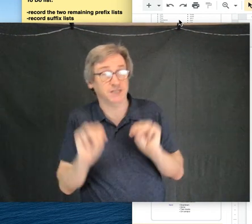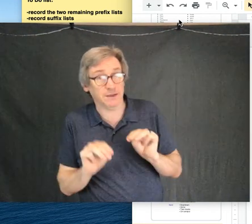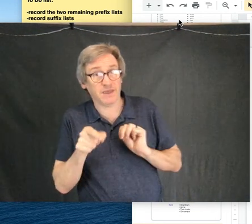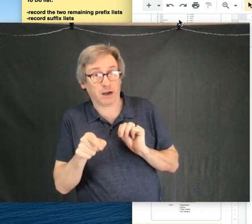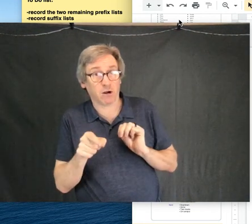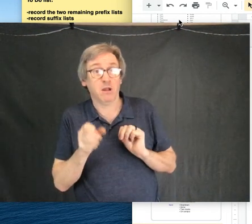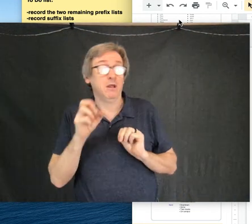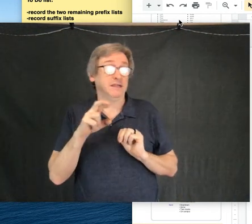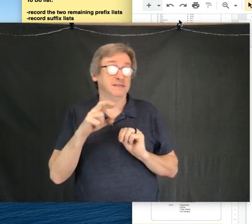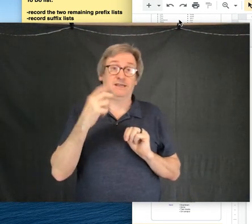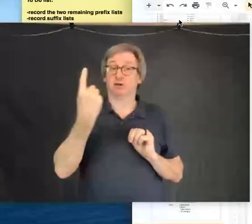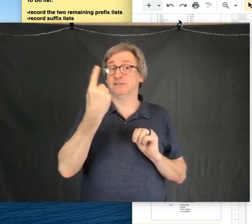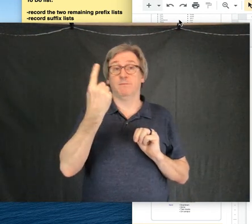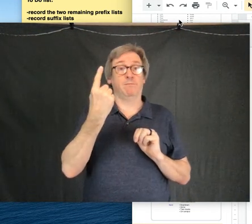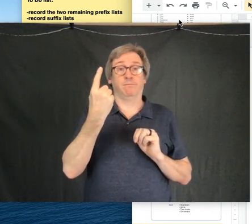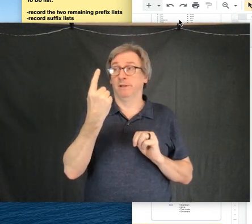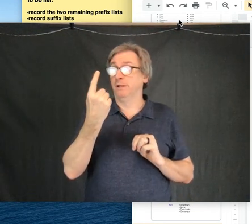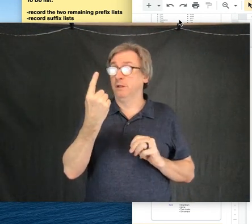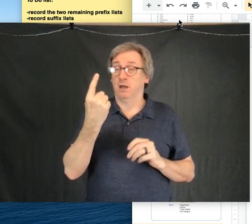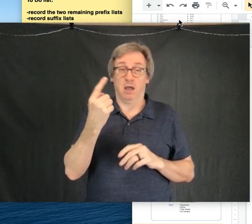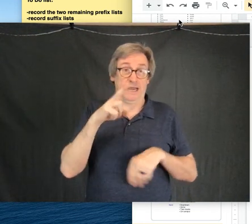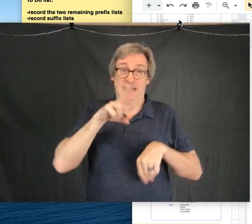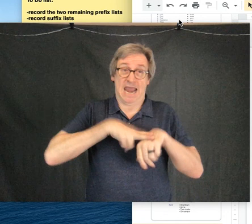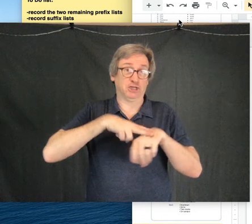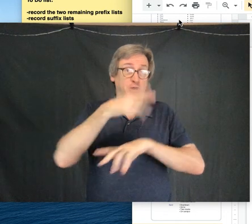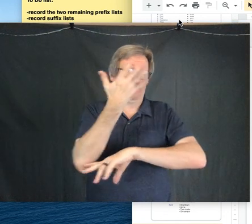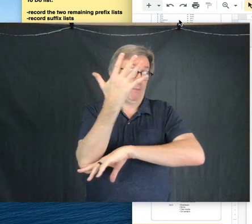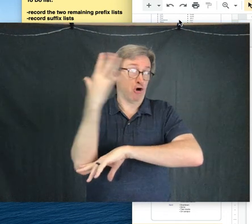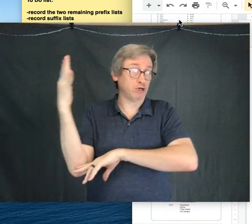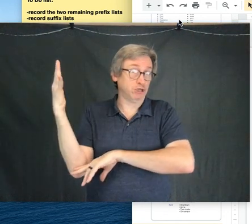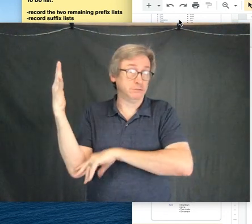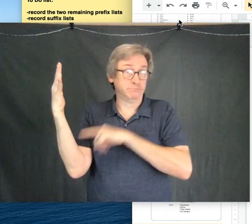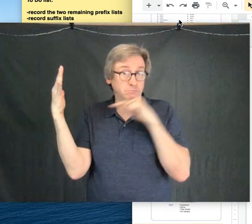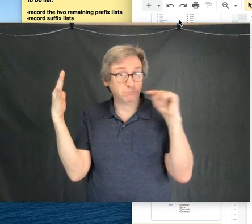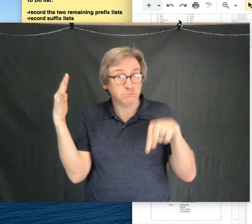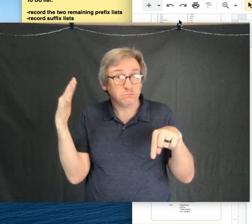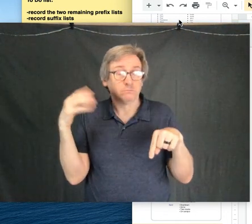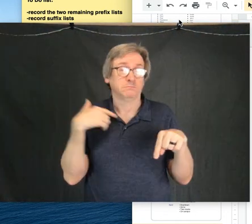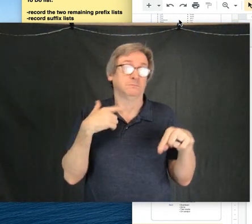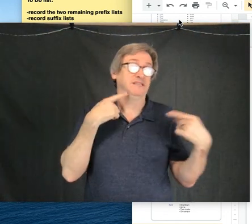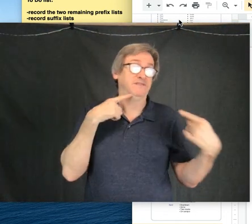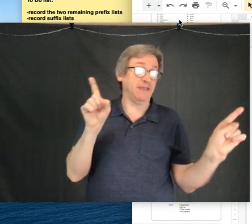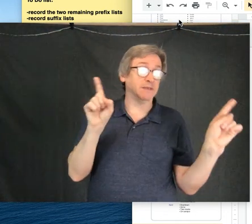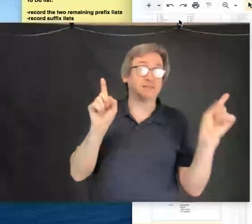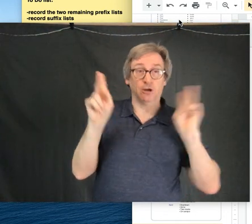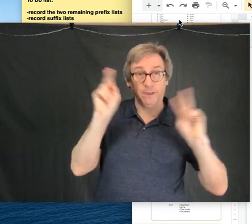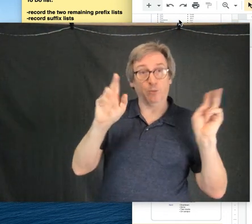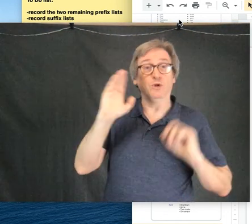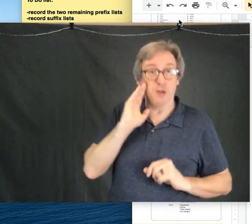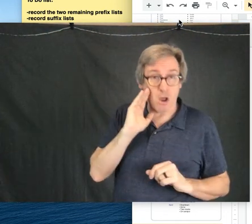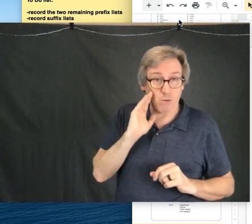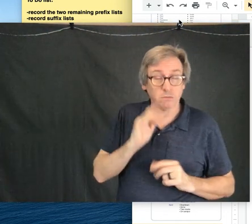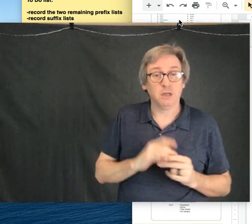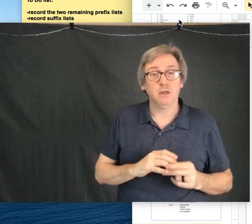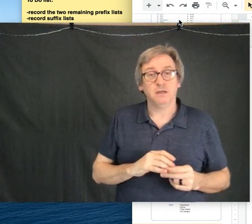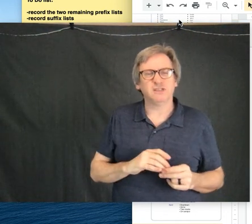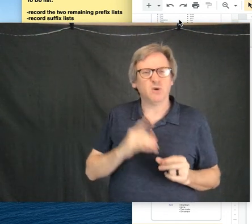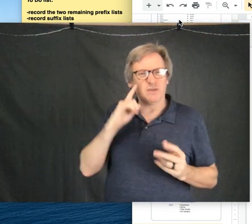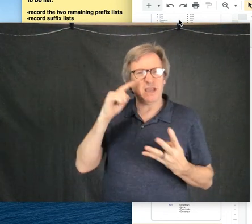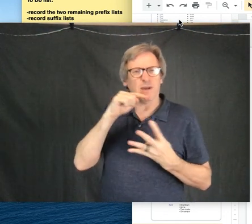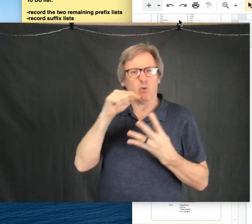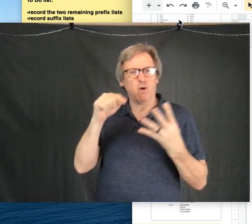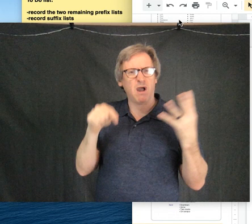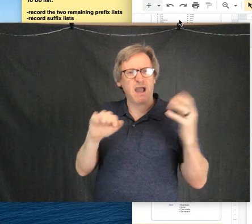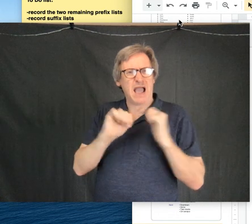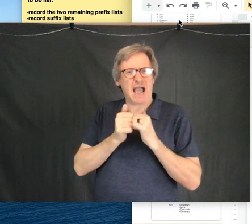a museum there? Is there some national park that's famous? People would know. So